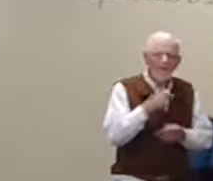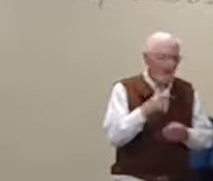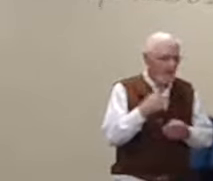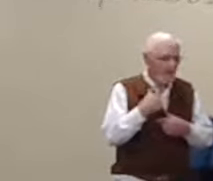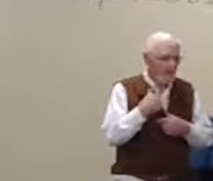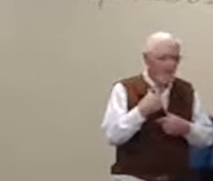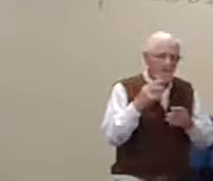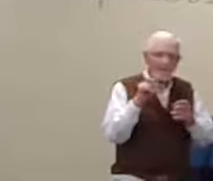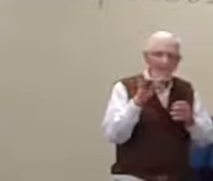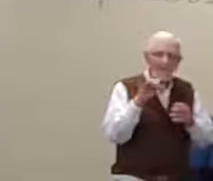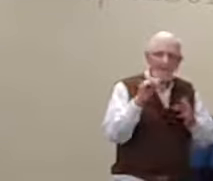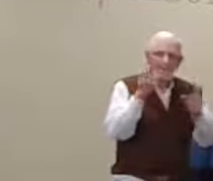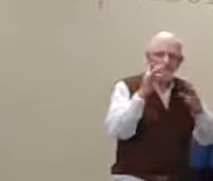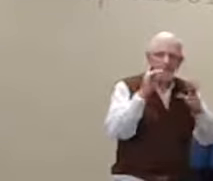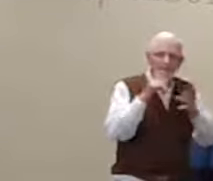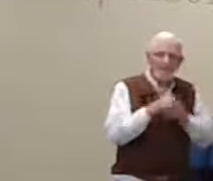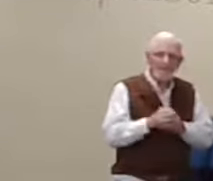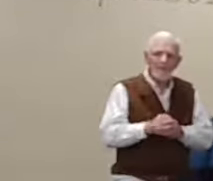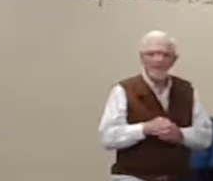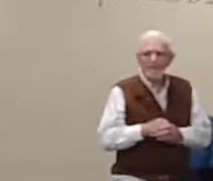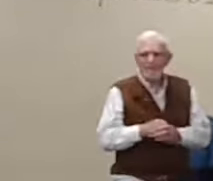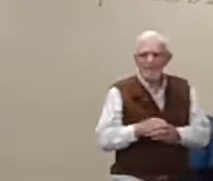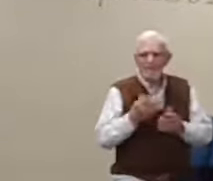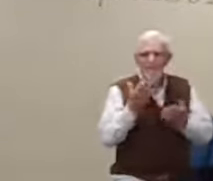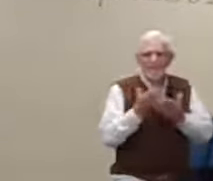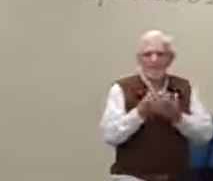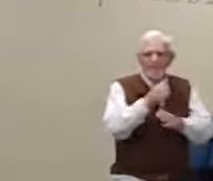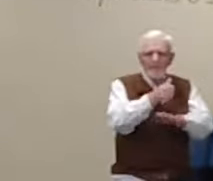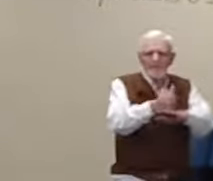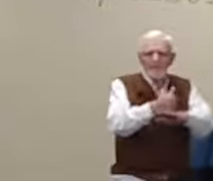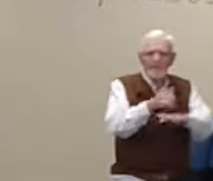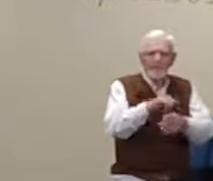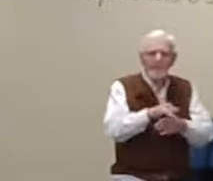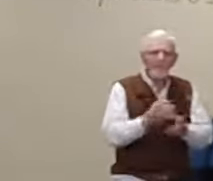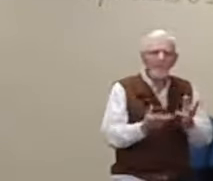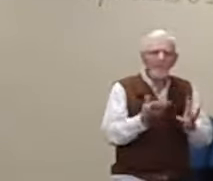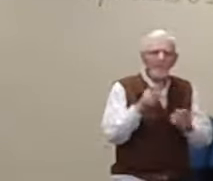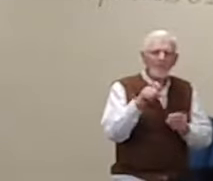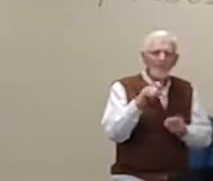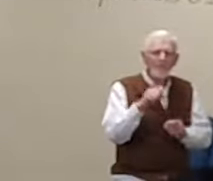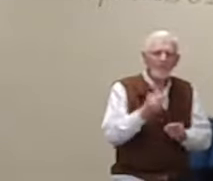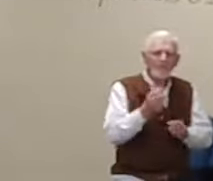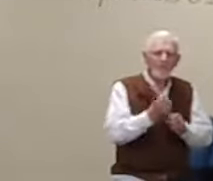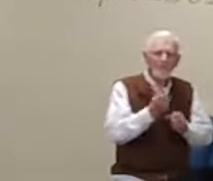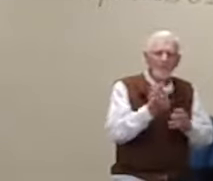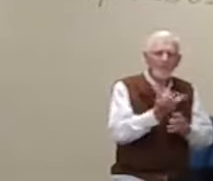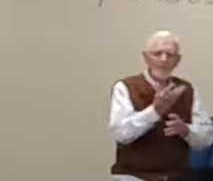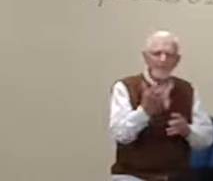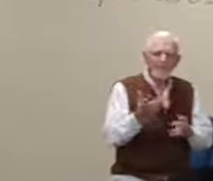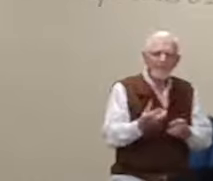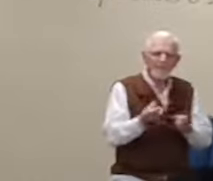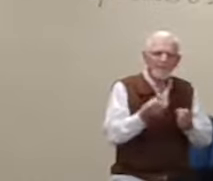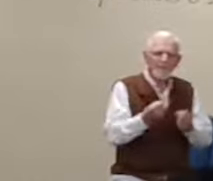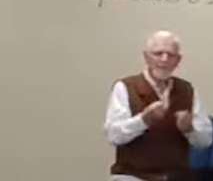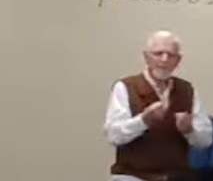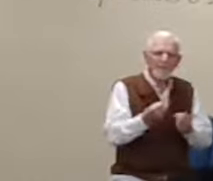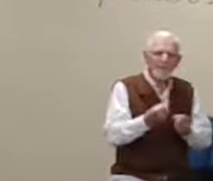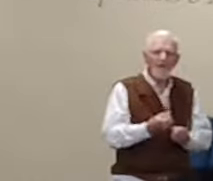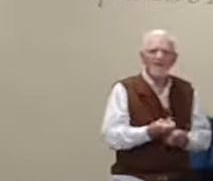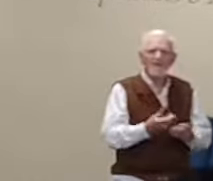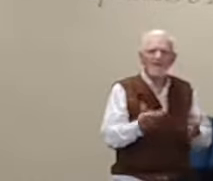problems. You have a really good foundation that maybe you just need to get some concrete caulk out and fix the